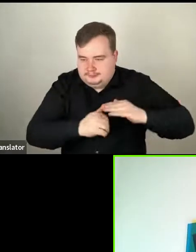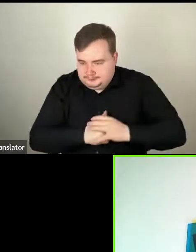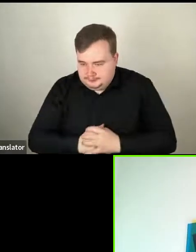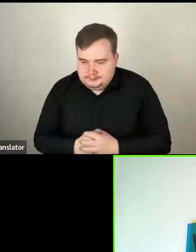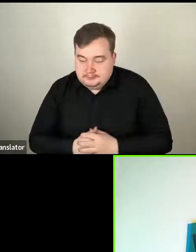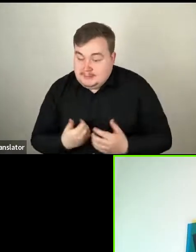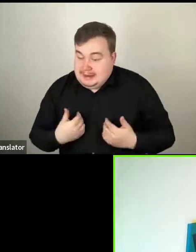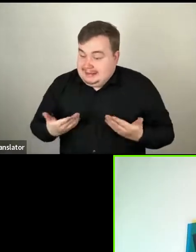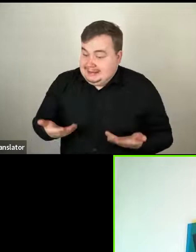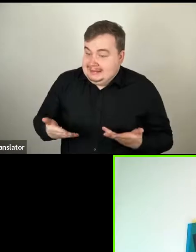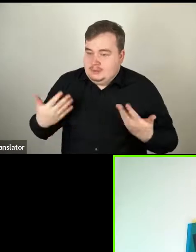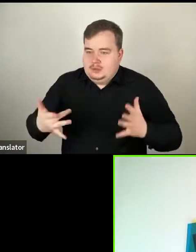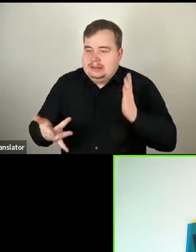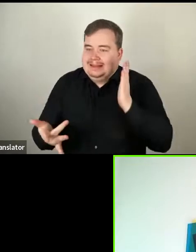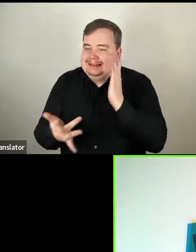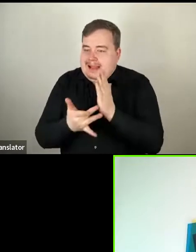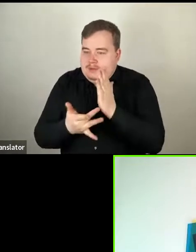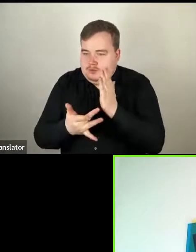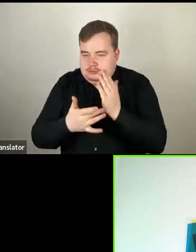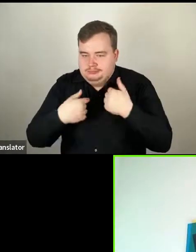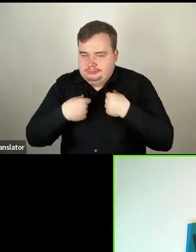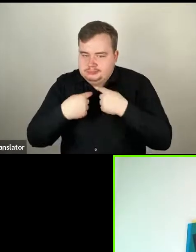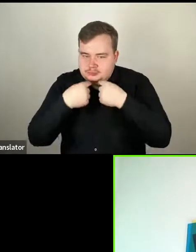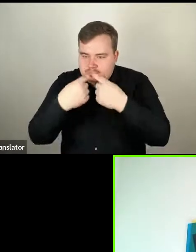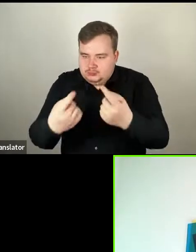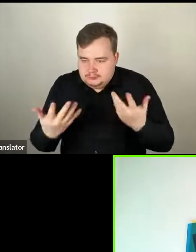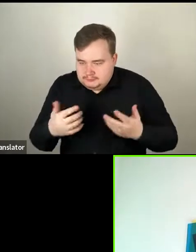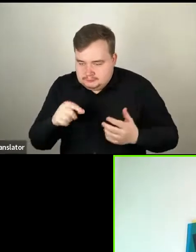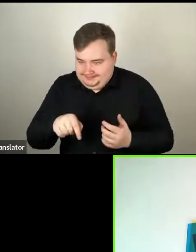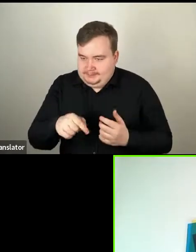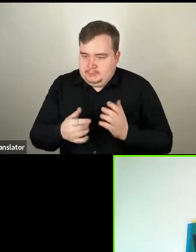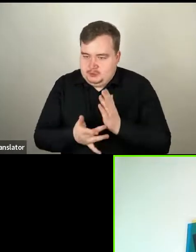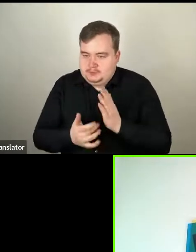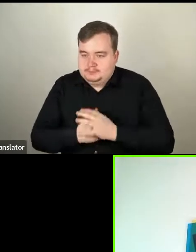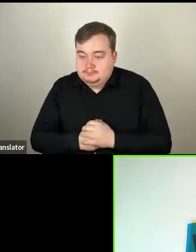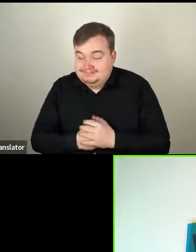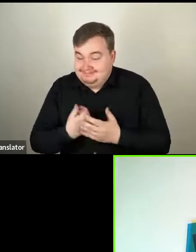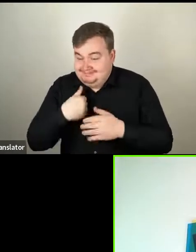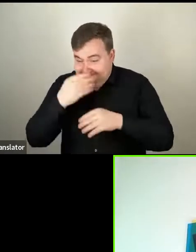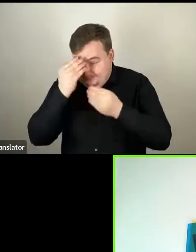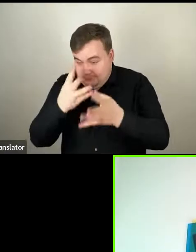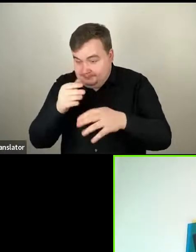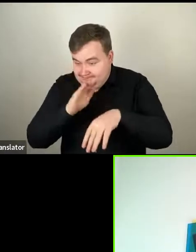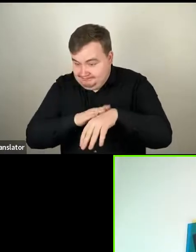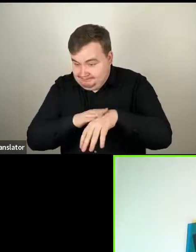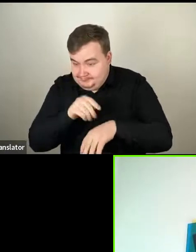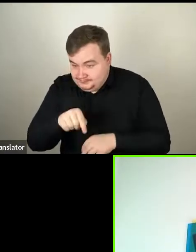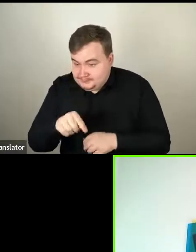announcements before we begin. Please note that this event is being recorded and